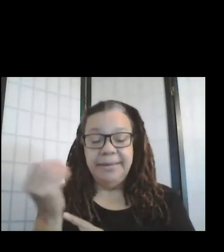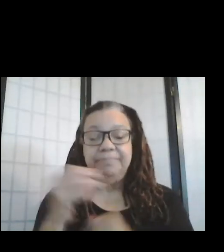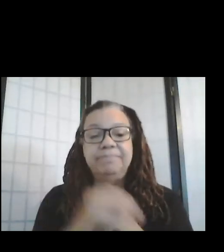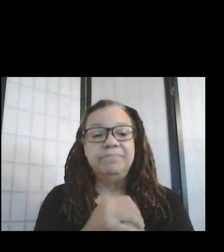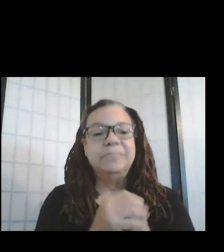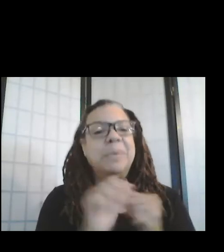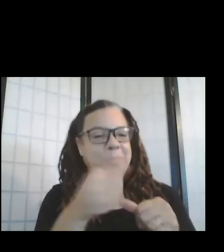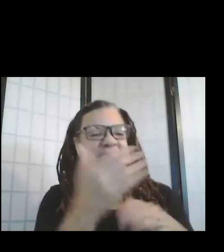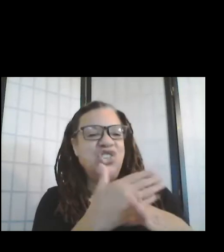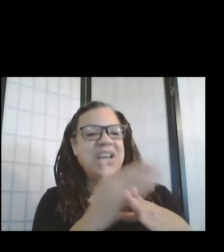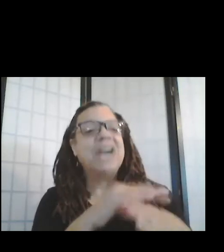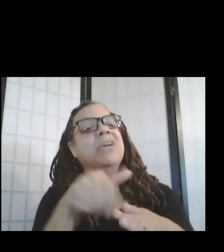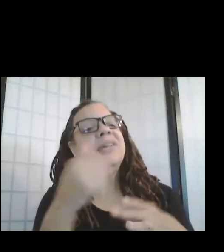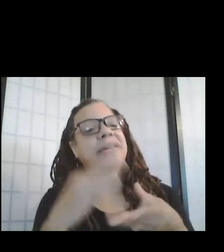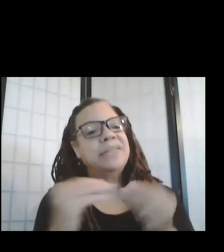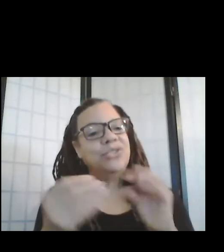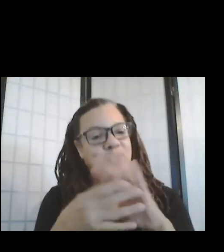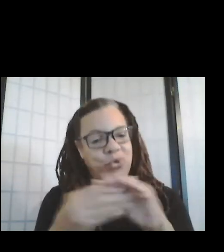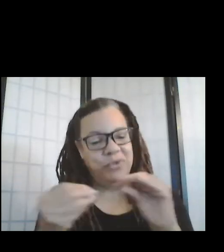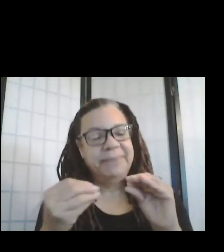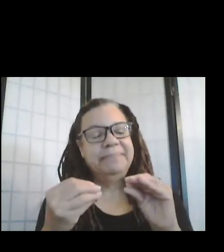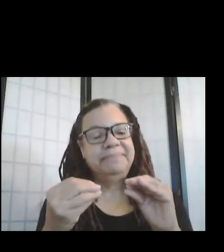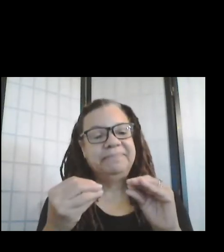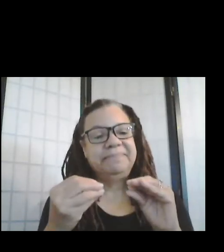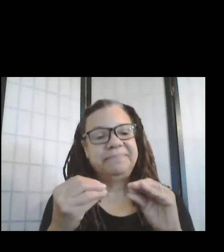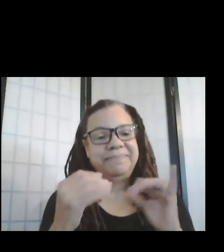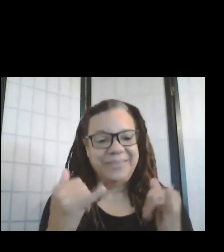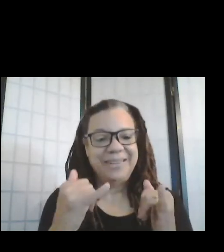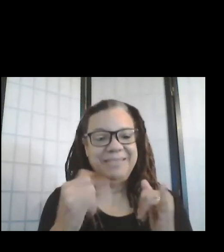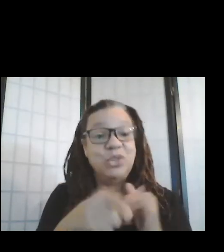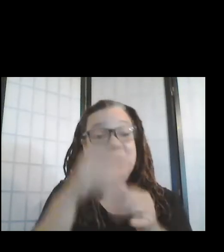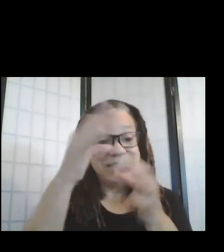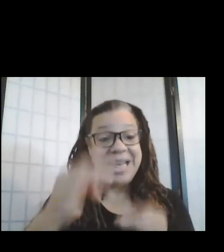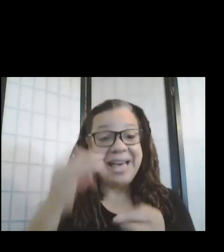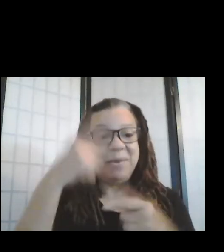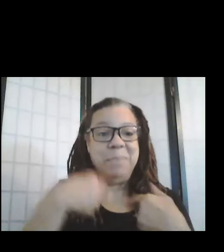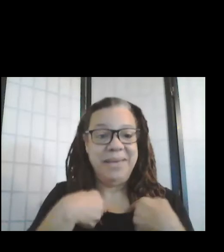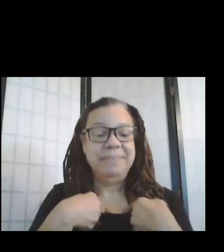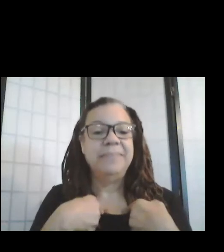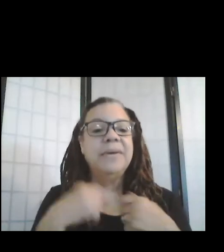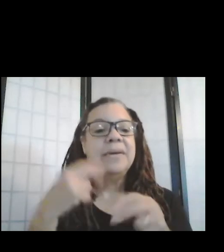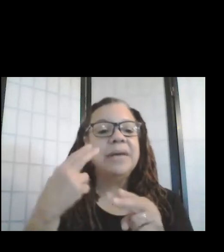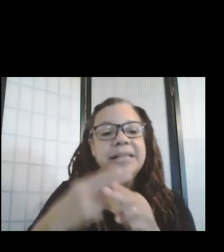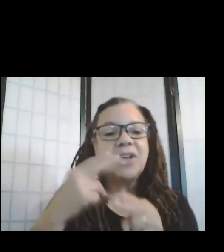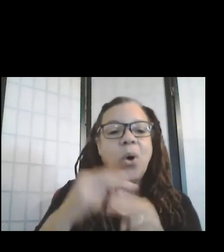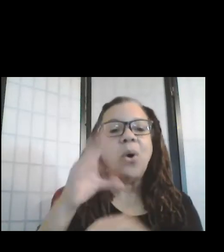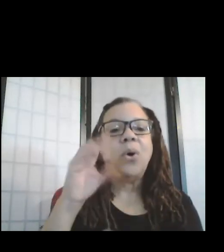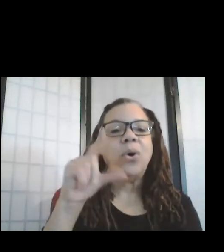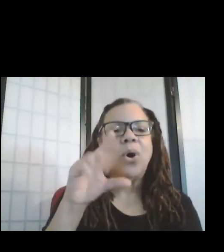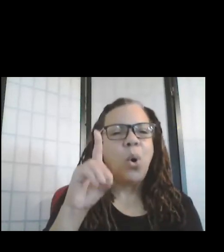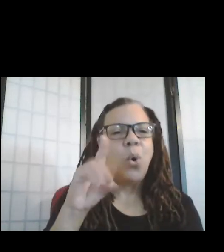share another story that, well, I'll let you decide. And this one's called Cold Cream.